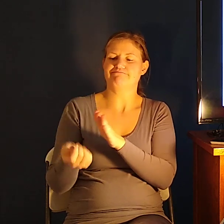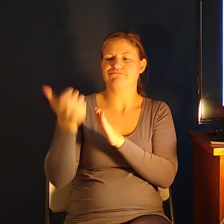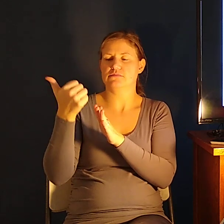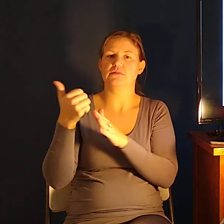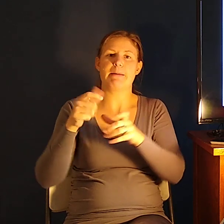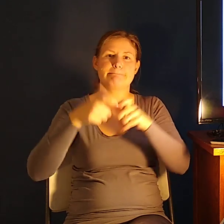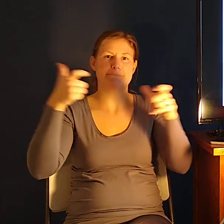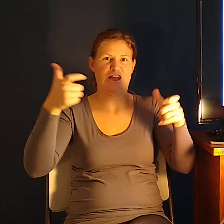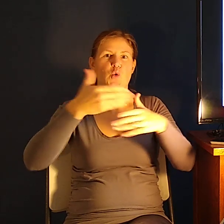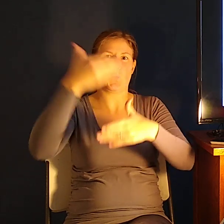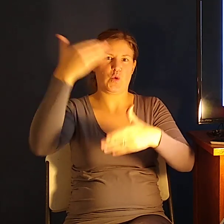windows,